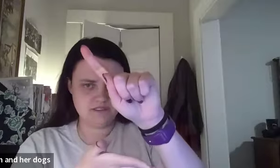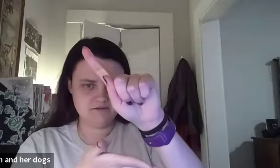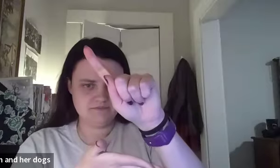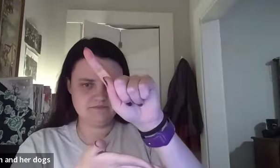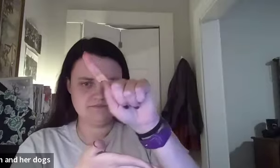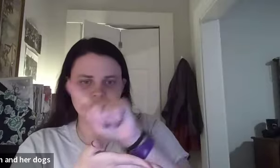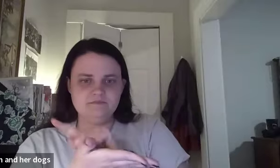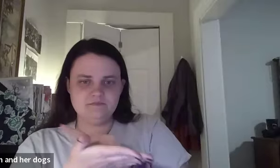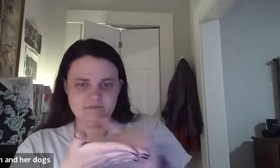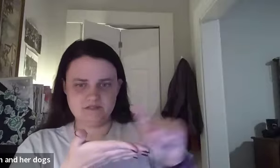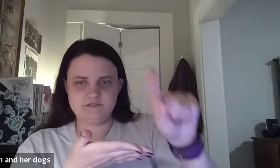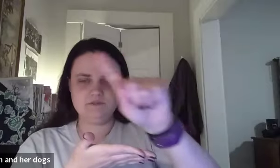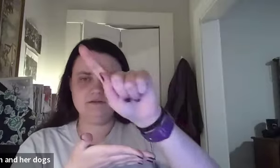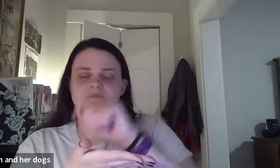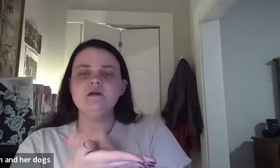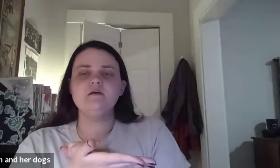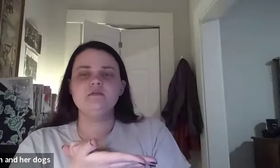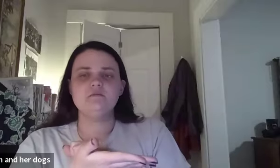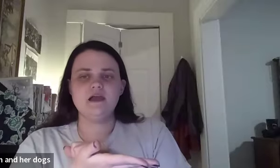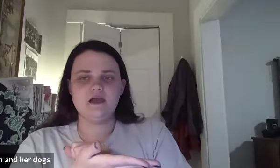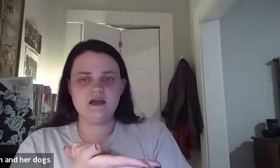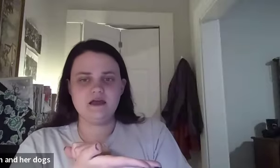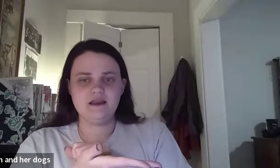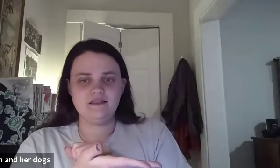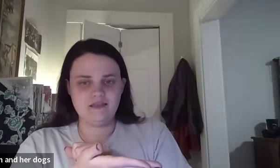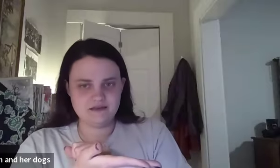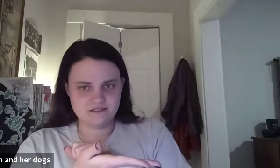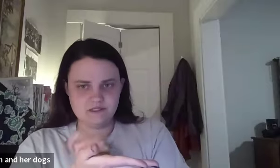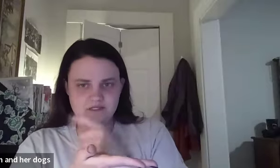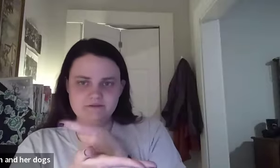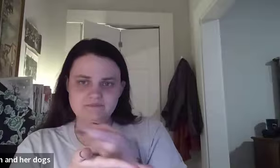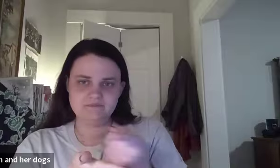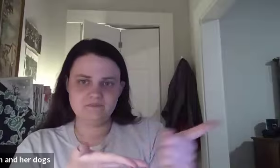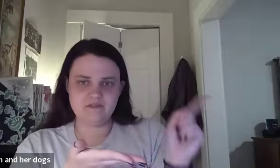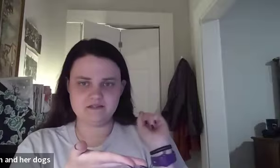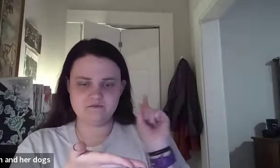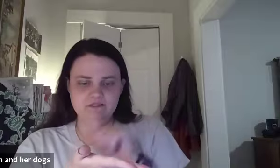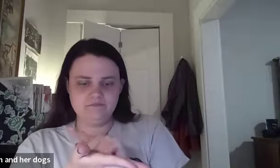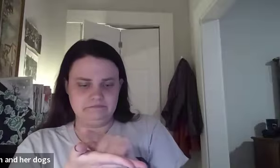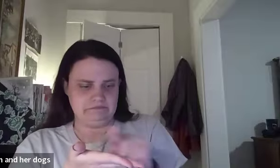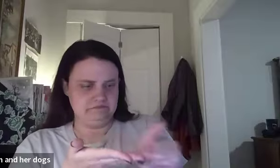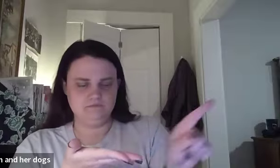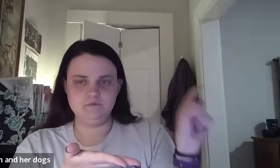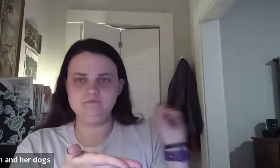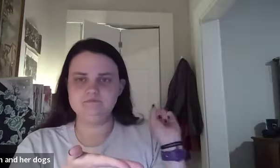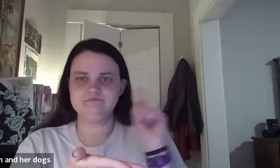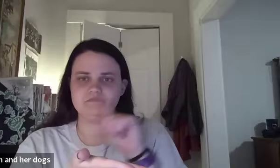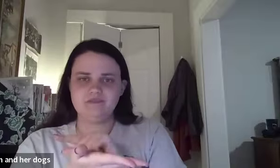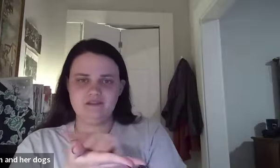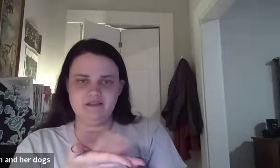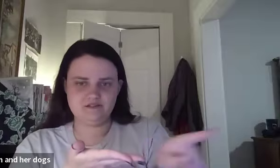week, next week. Then we had last week, last